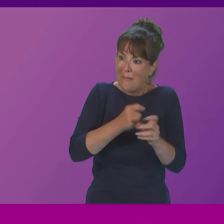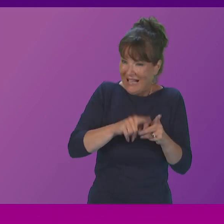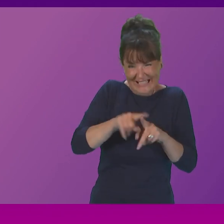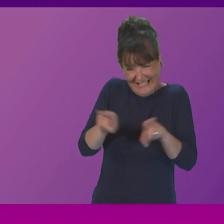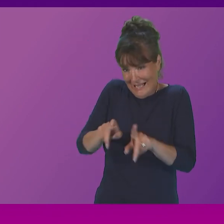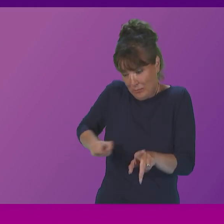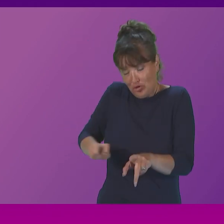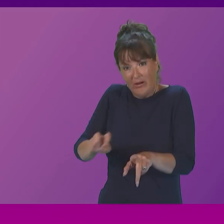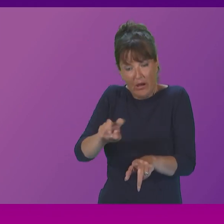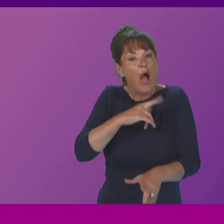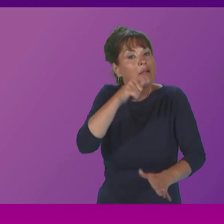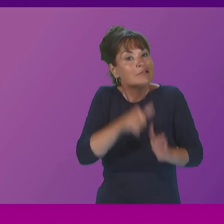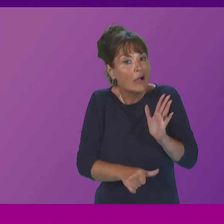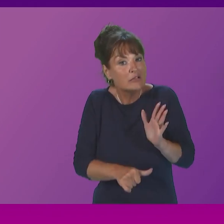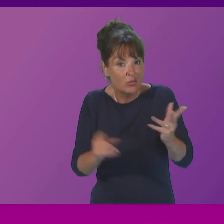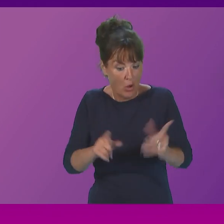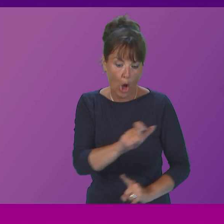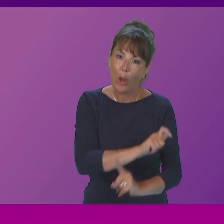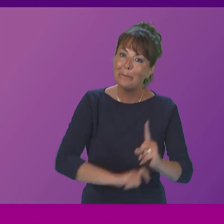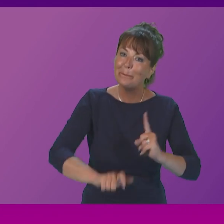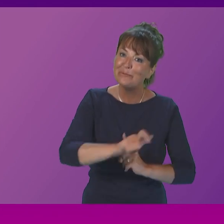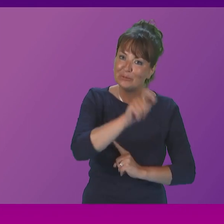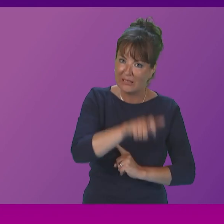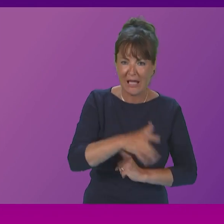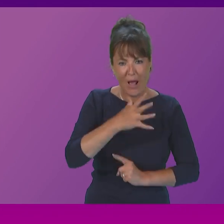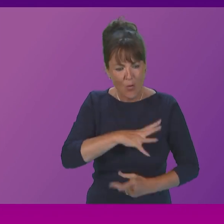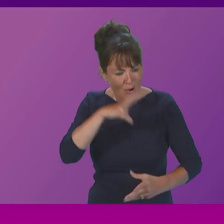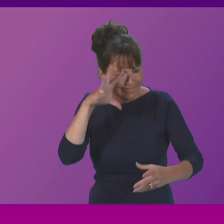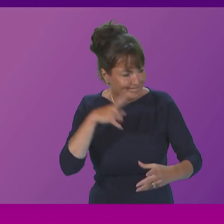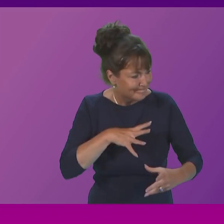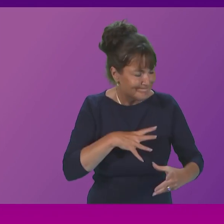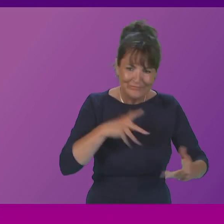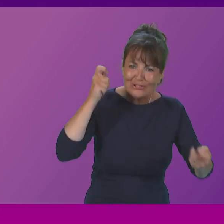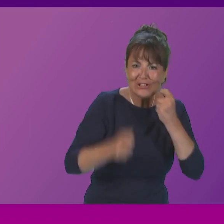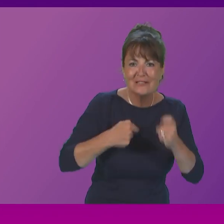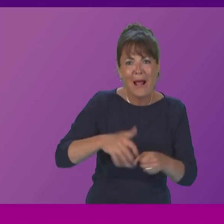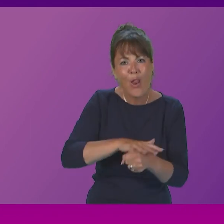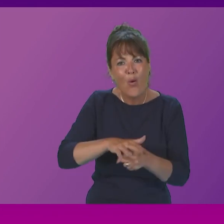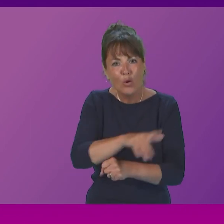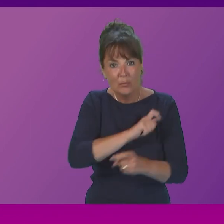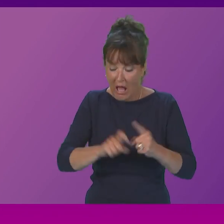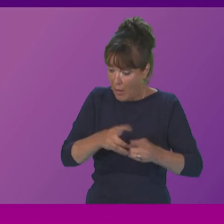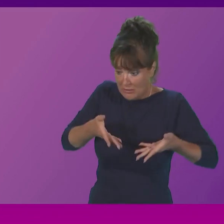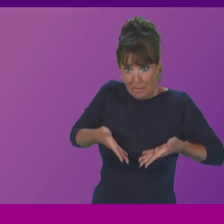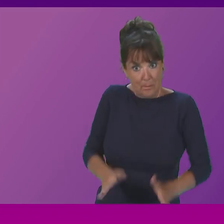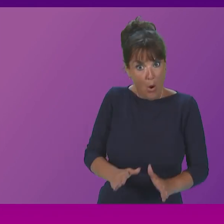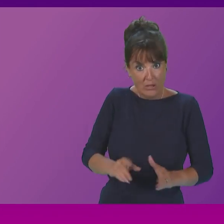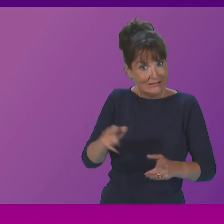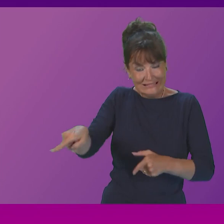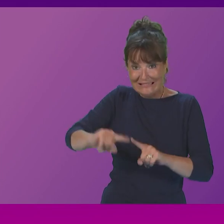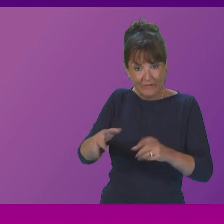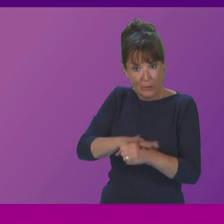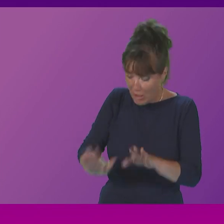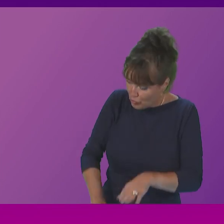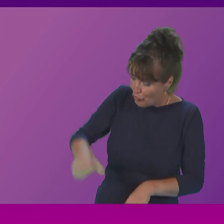moment, I started, you know, as a community individual, I wanted to get change in my local community. I was born elsewhere, raised elsewhere,